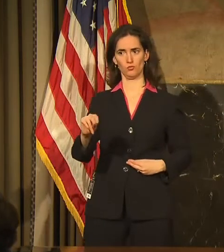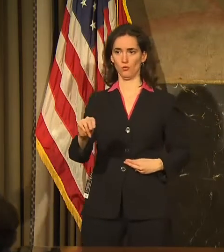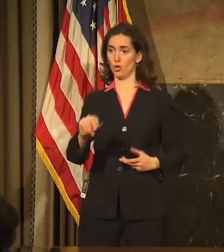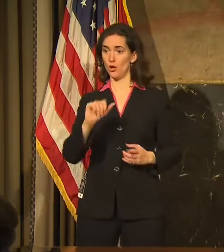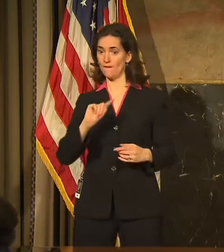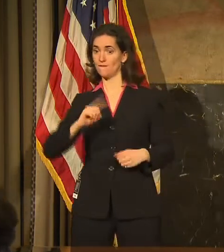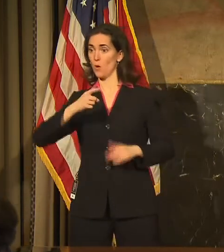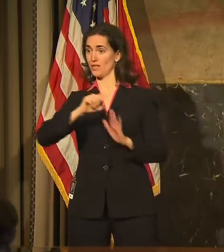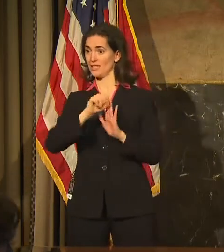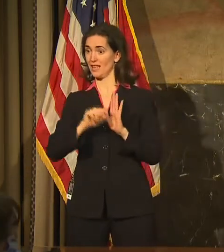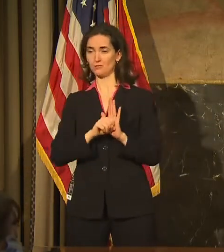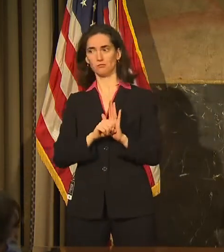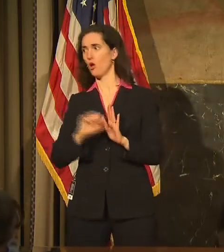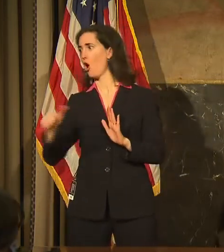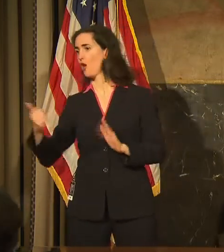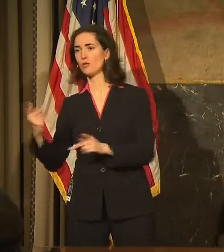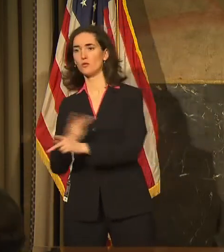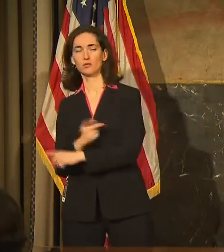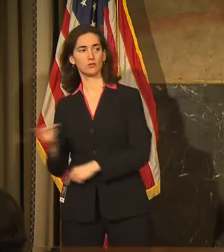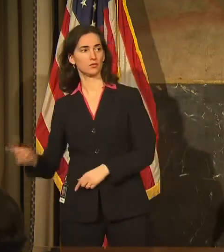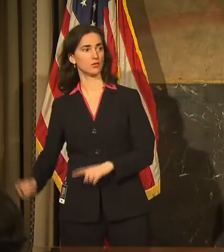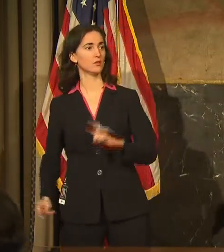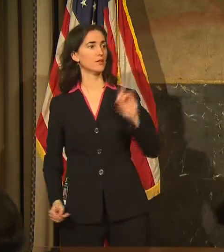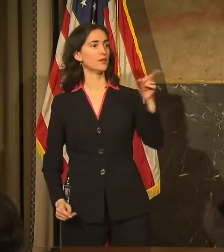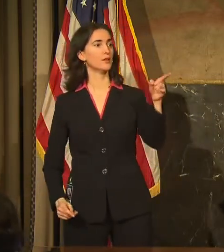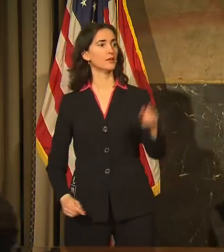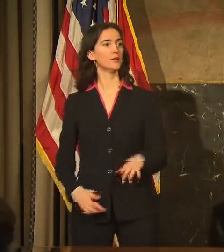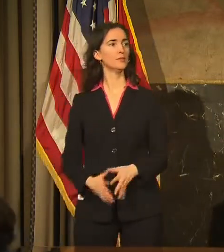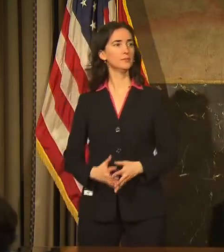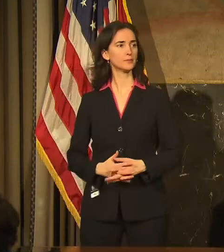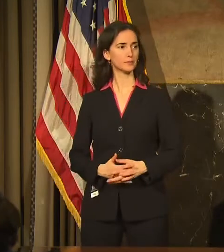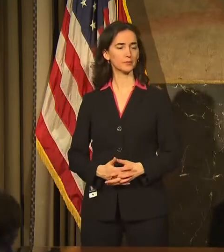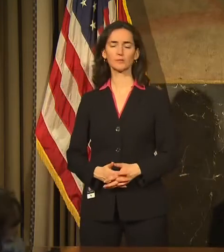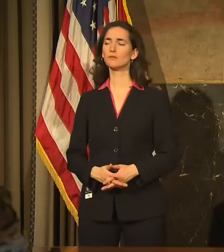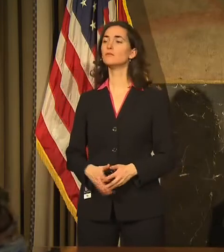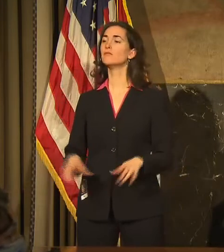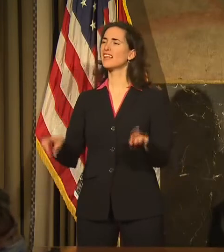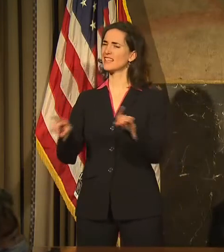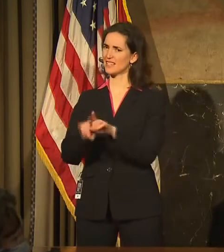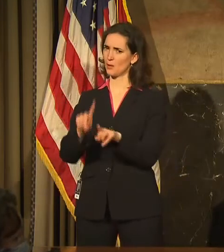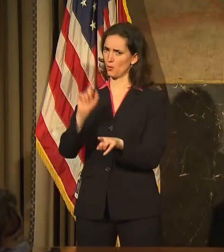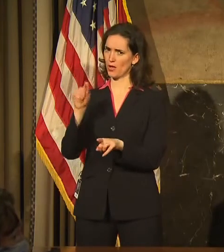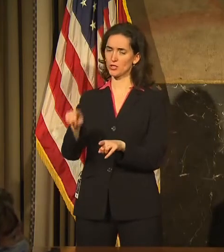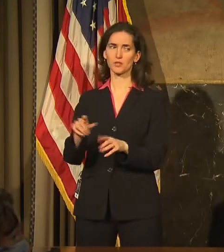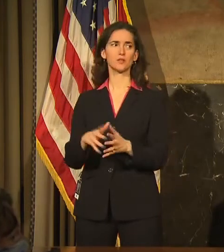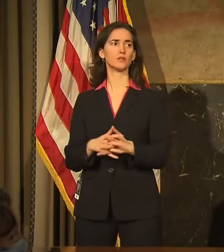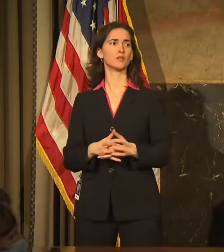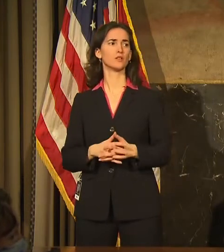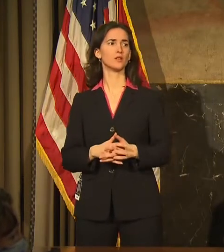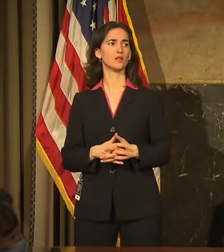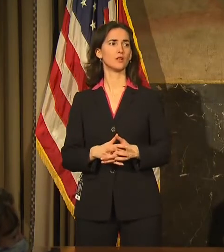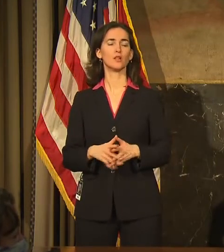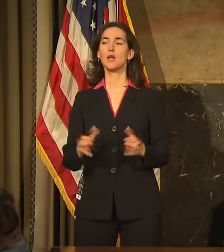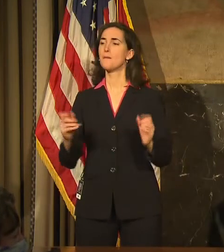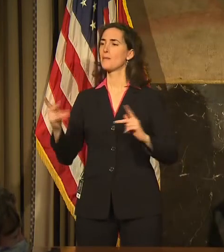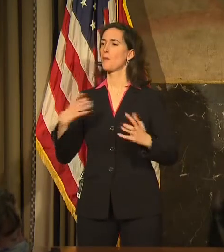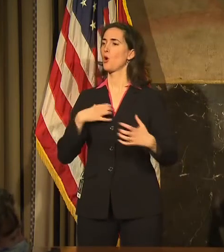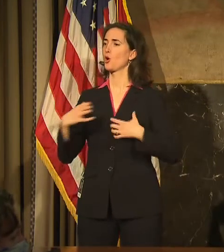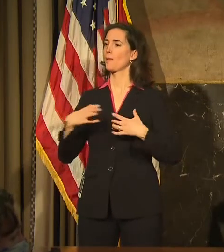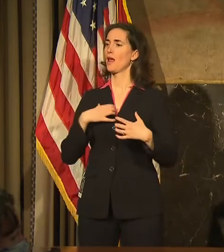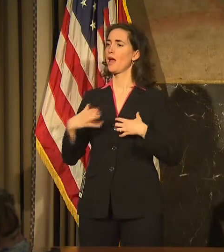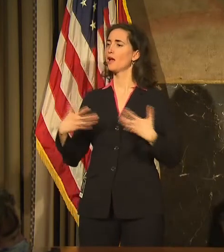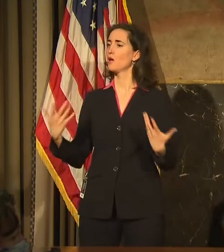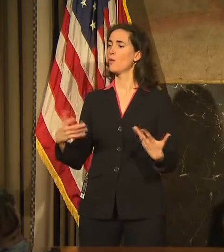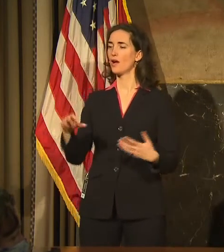load shedding events. Yes, ma'am. On the same subject, one of the complaints That seems to be common, is that people aren't getting any information